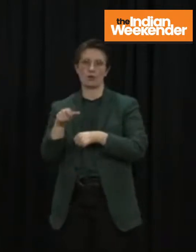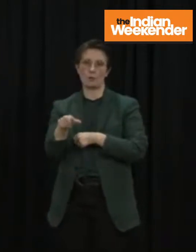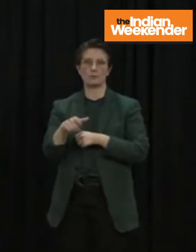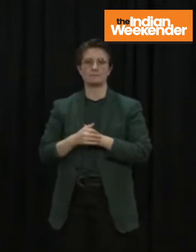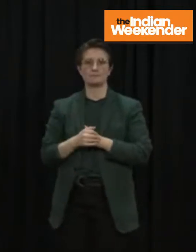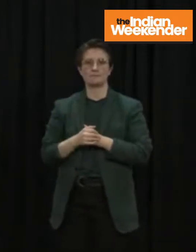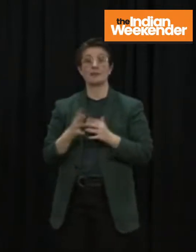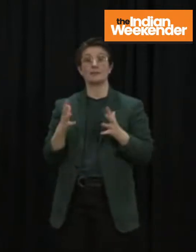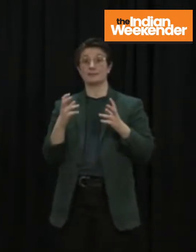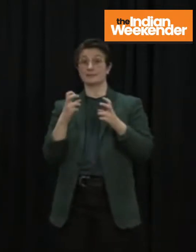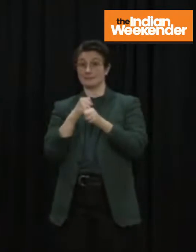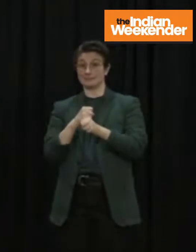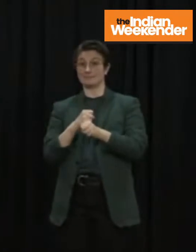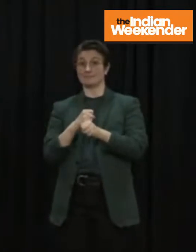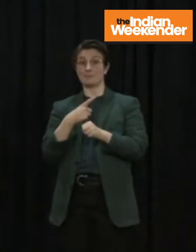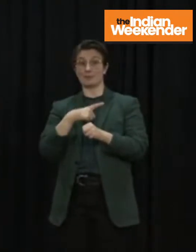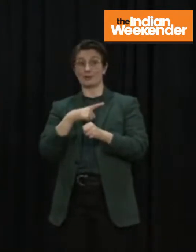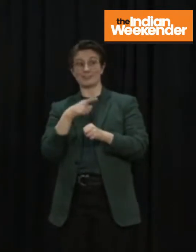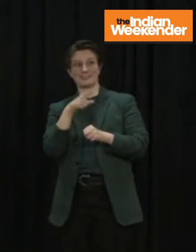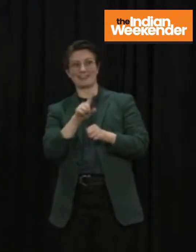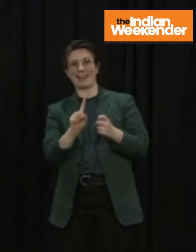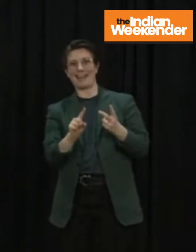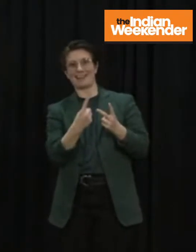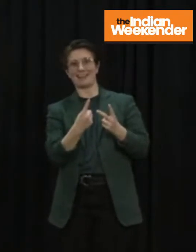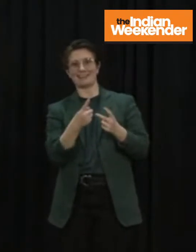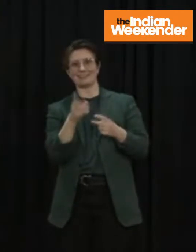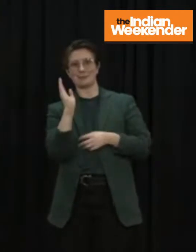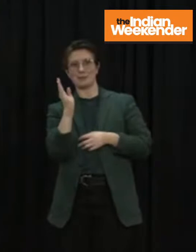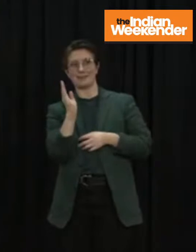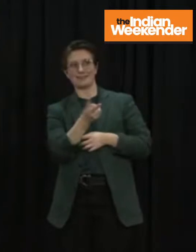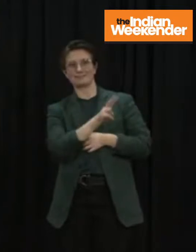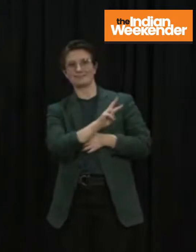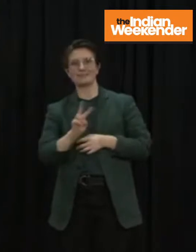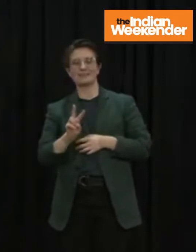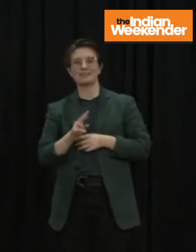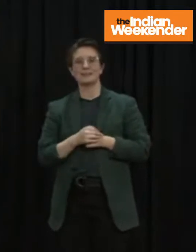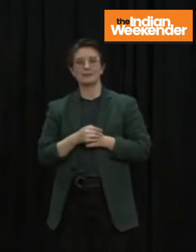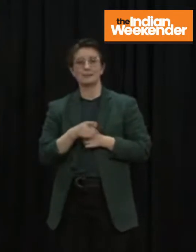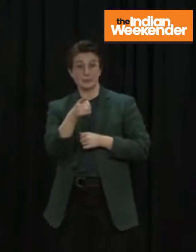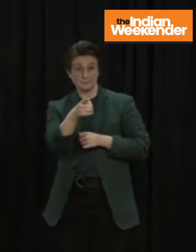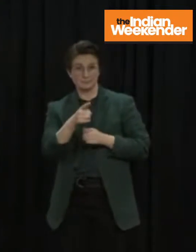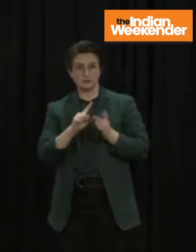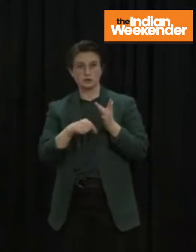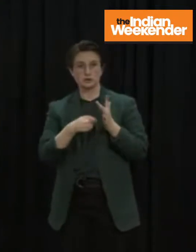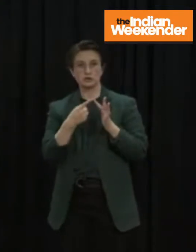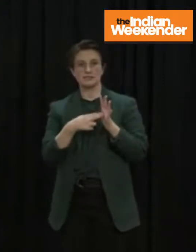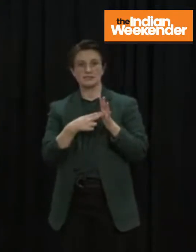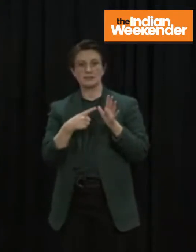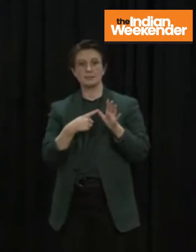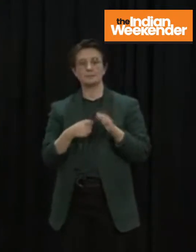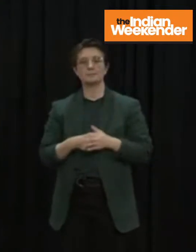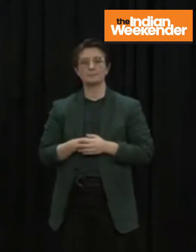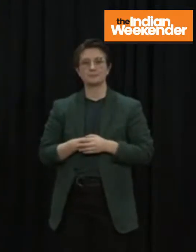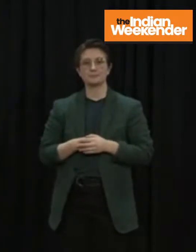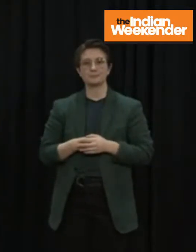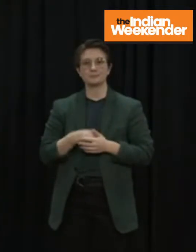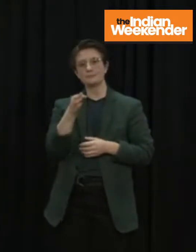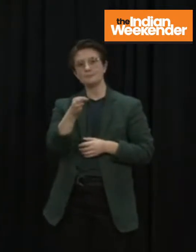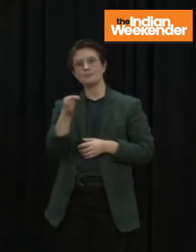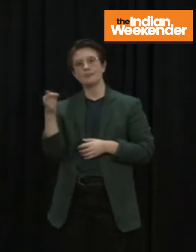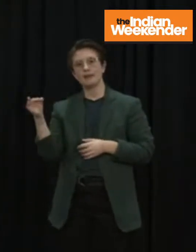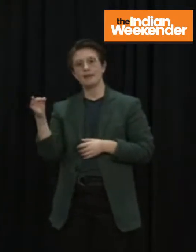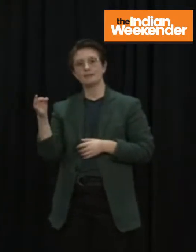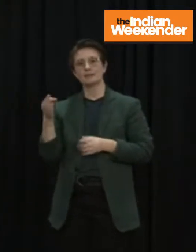have another part to this briefing, but Jenna, I'll come back to you. On the release of the suburbs data of the most and least back suburbs